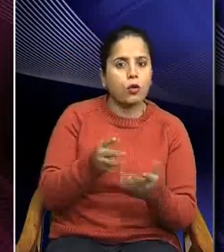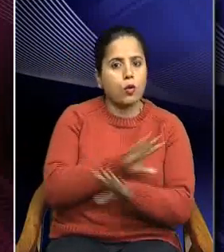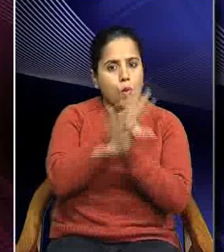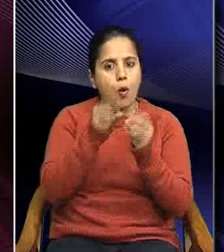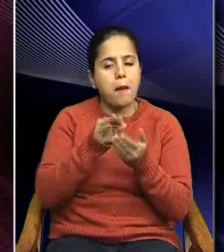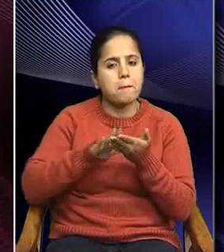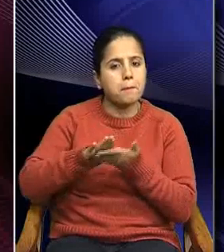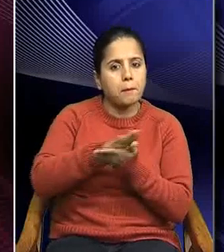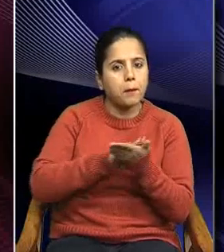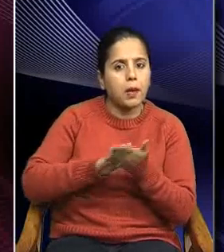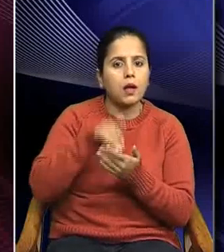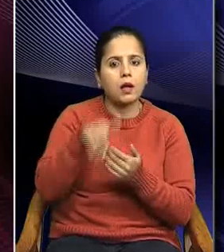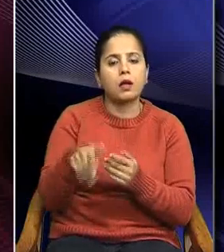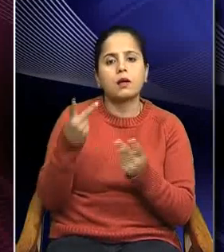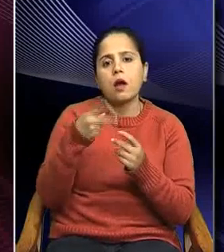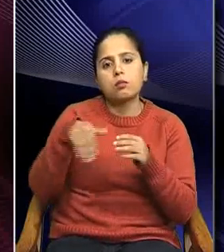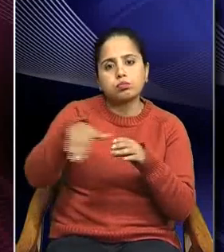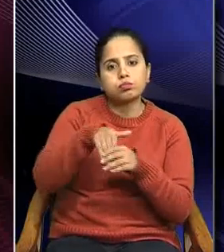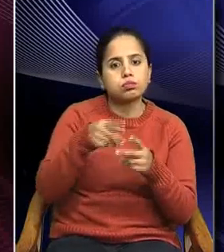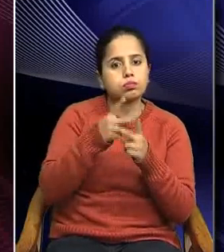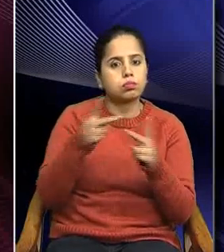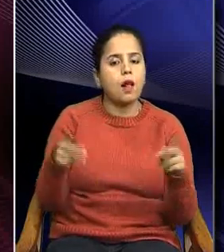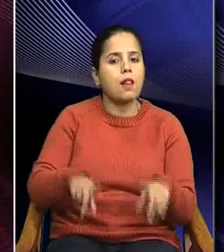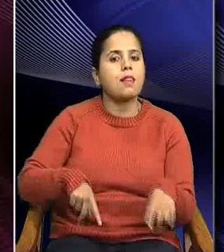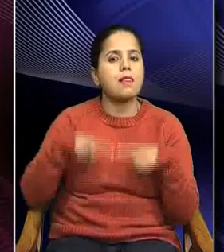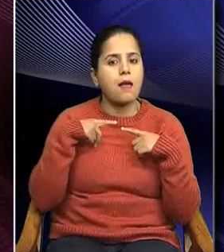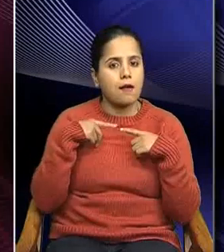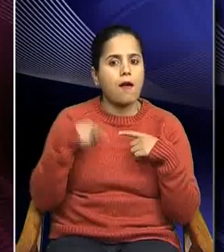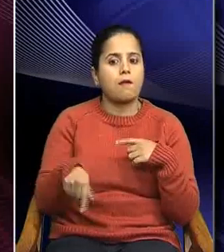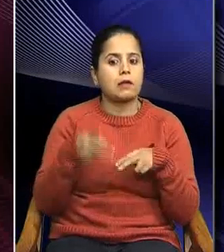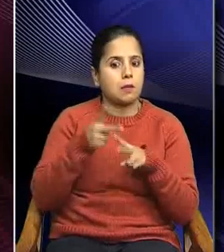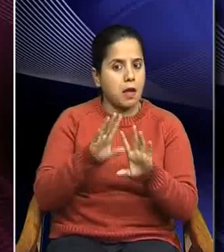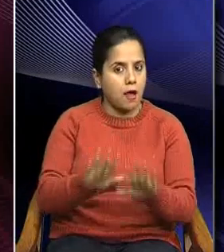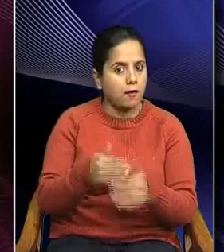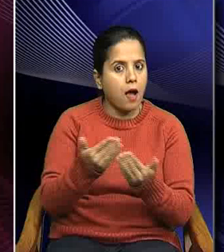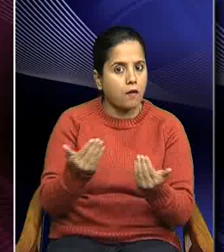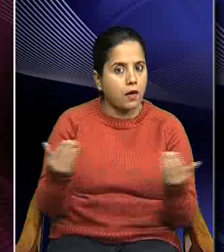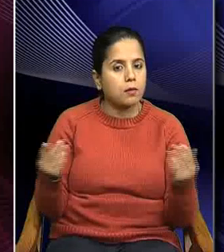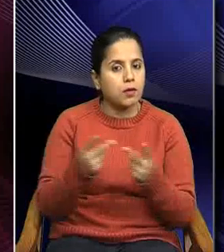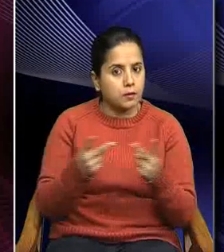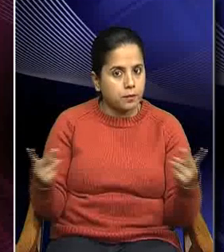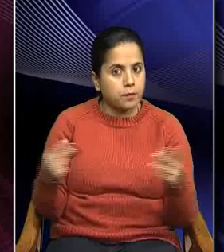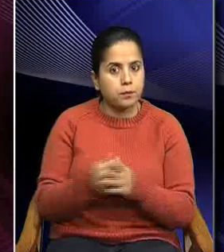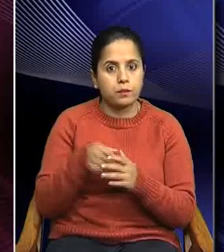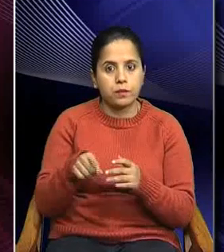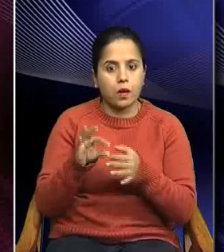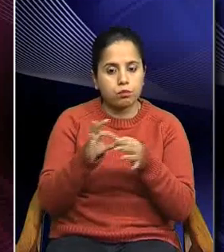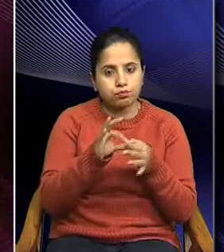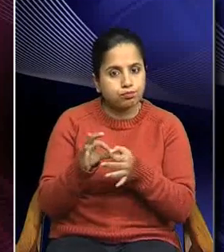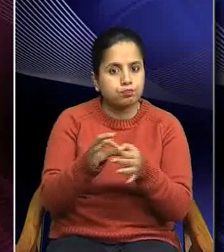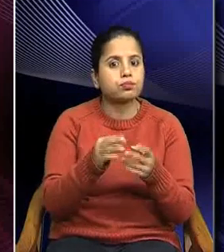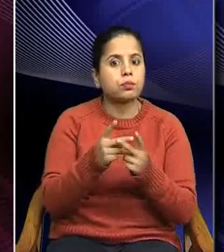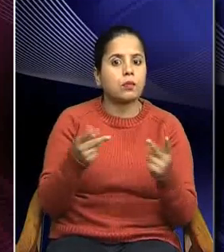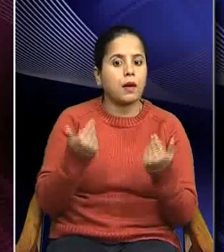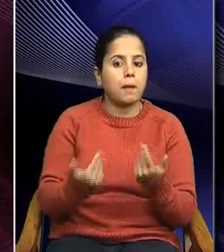basic constituents of life and existence, and the interrelation that